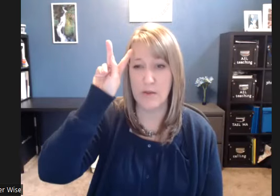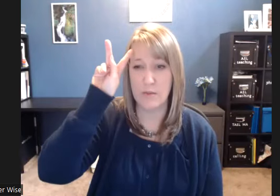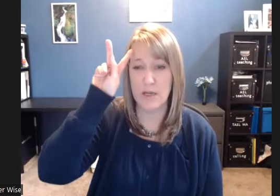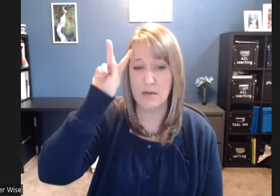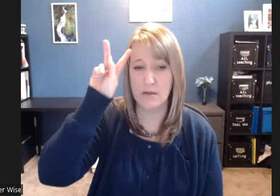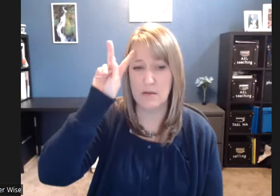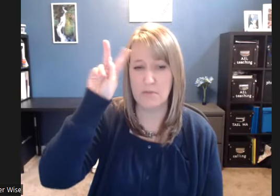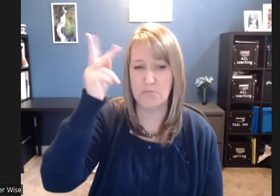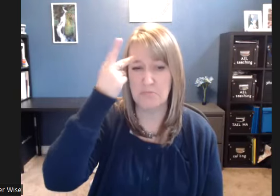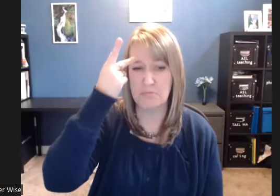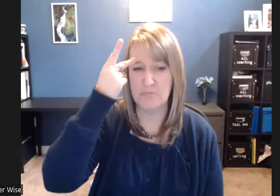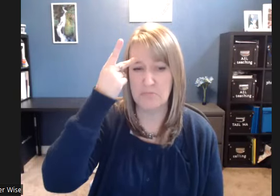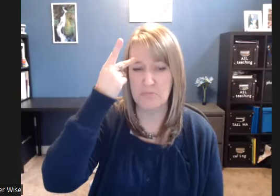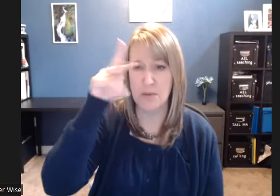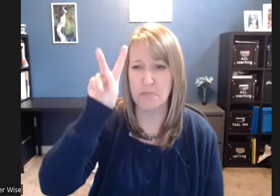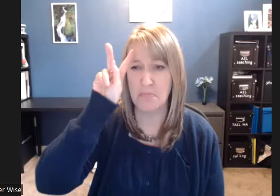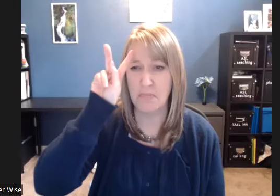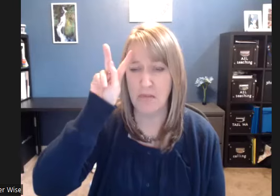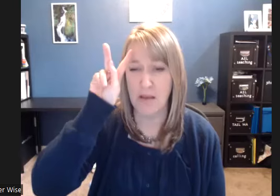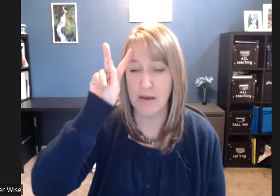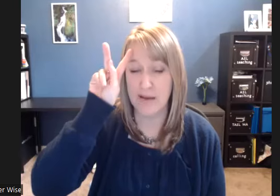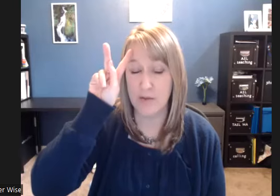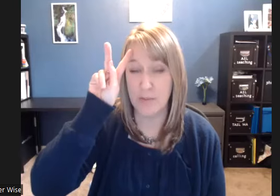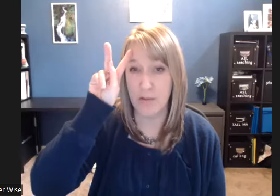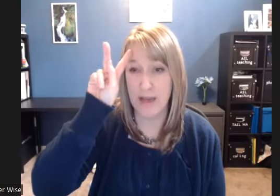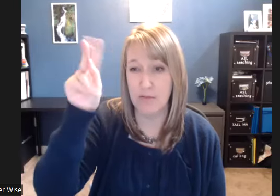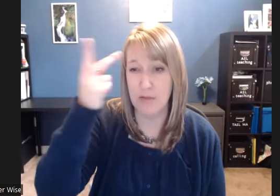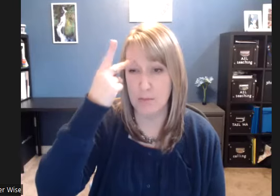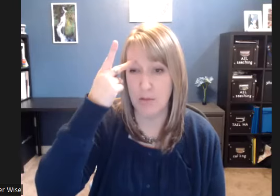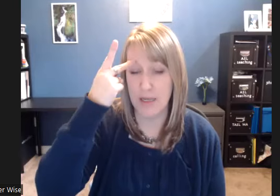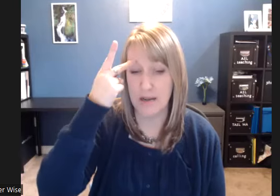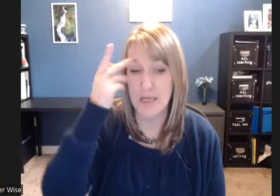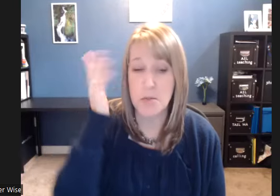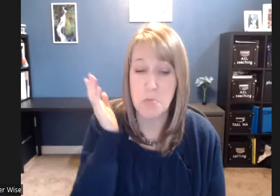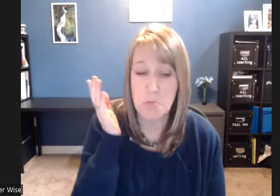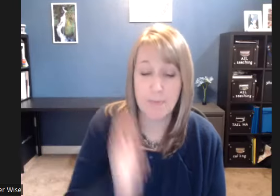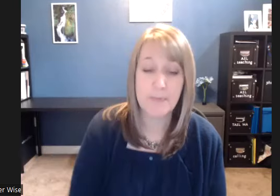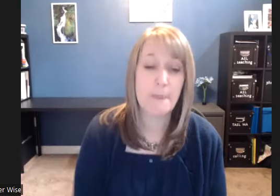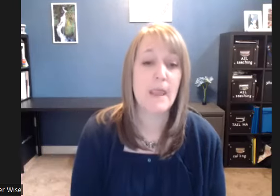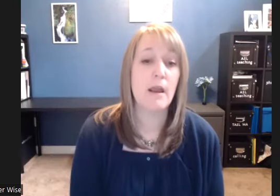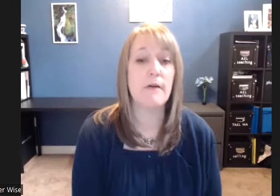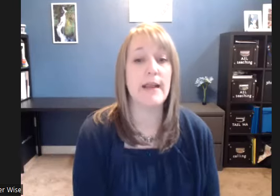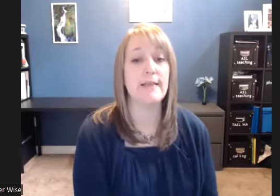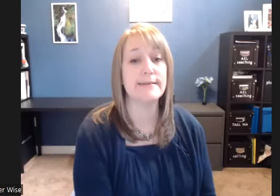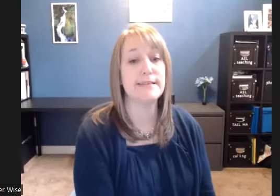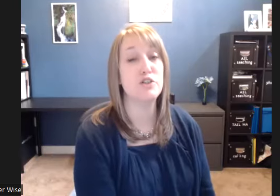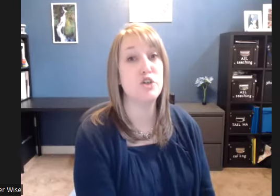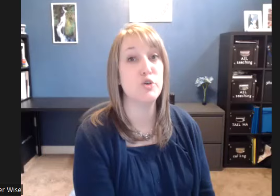other way? I don't know. Maybe. I do it palm out, then palm in. All right, last